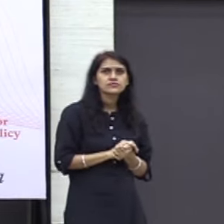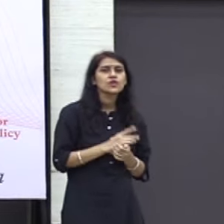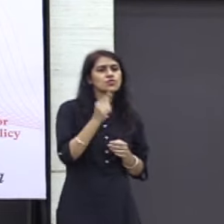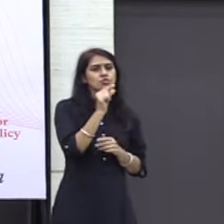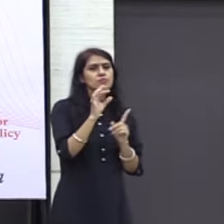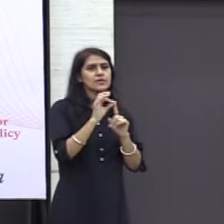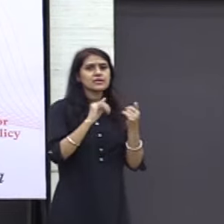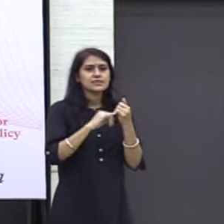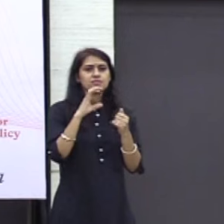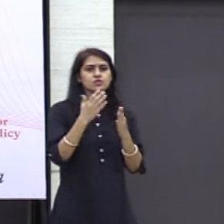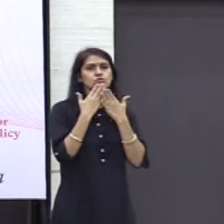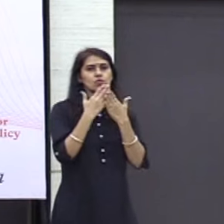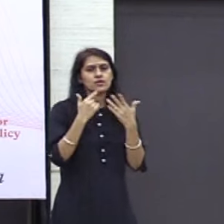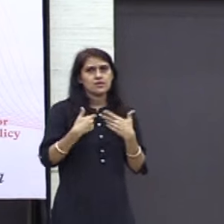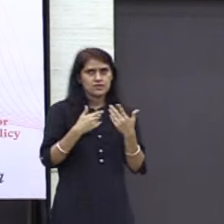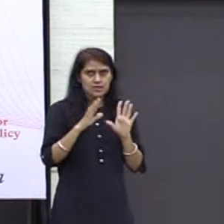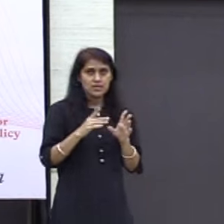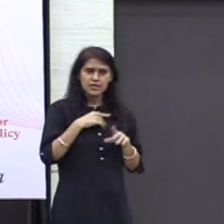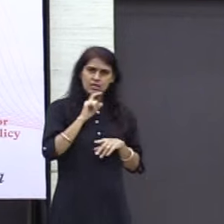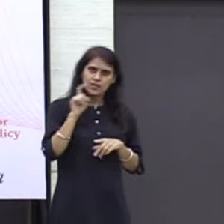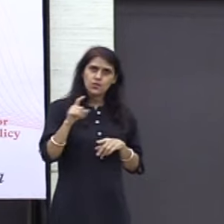I have recognized the problem. You have said that